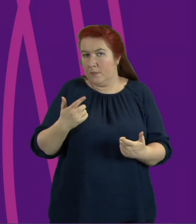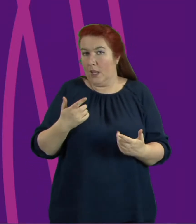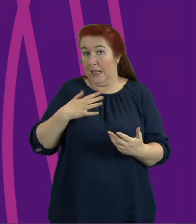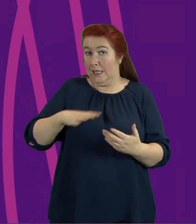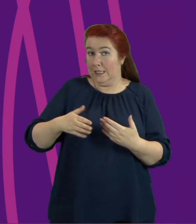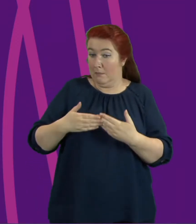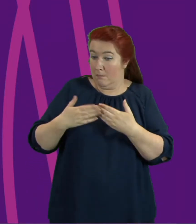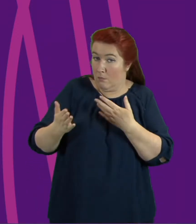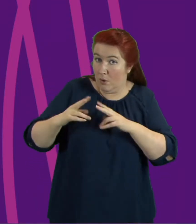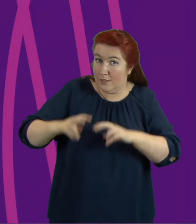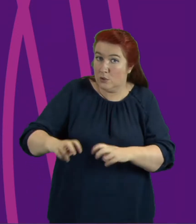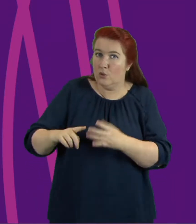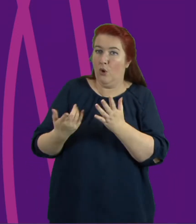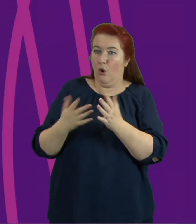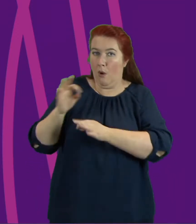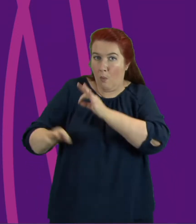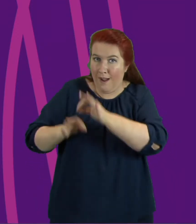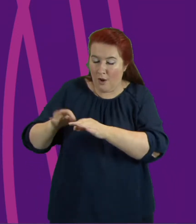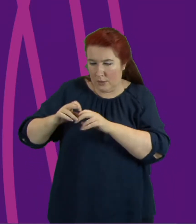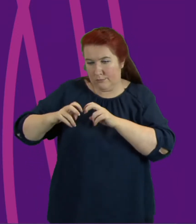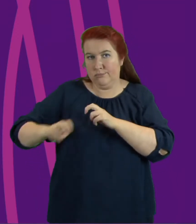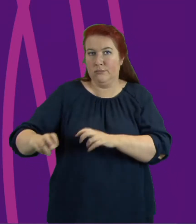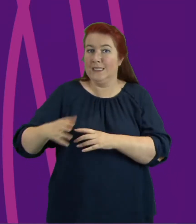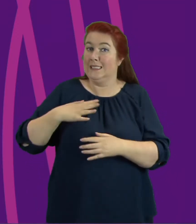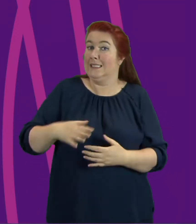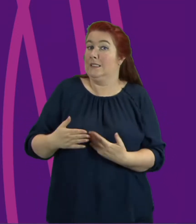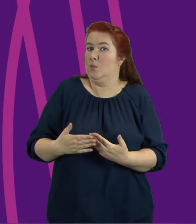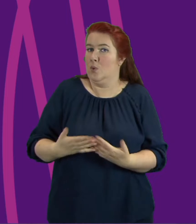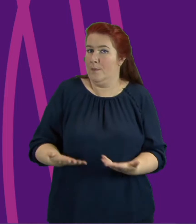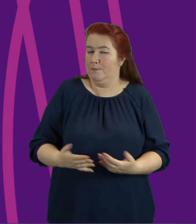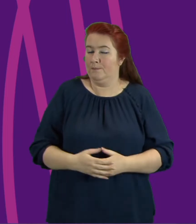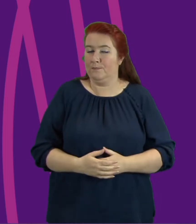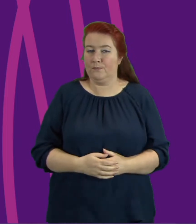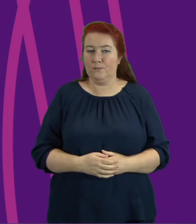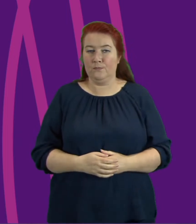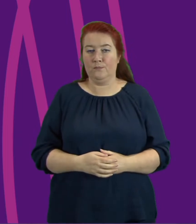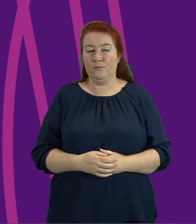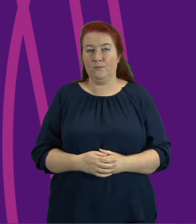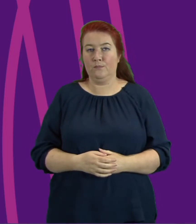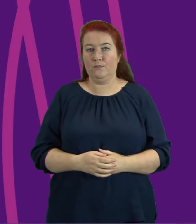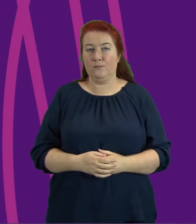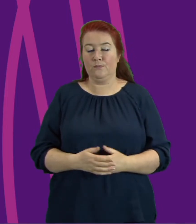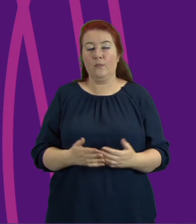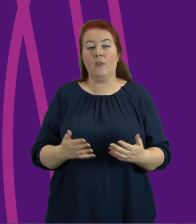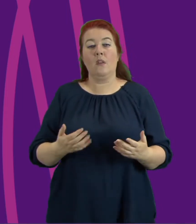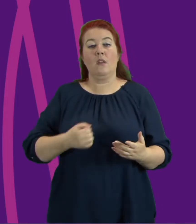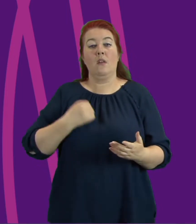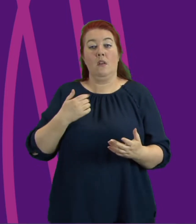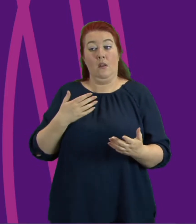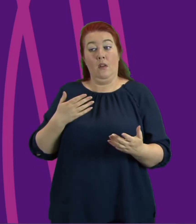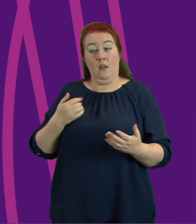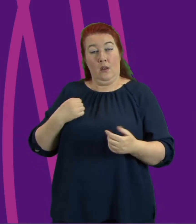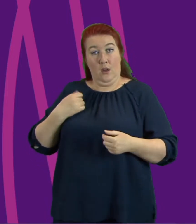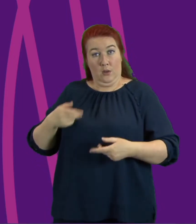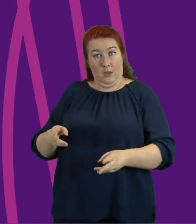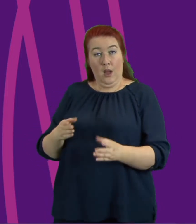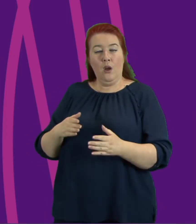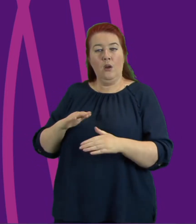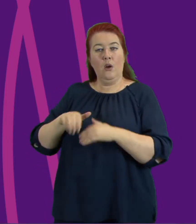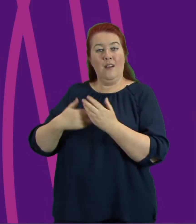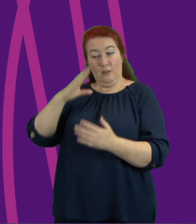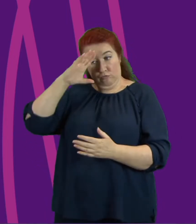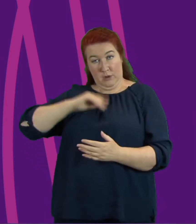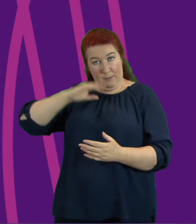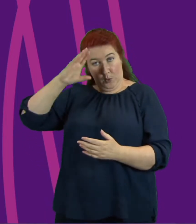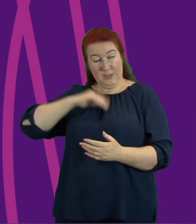further process of inquiry is required in each particular case. The approach which I have outlined about the reporting of